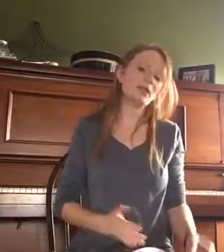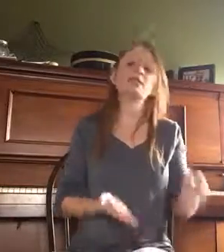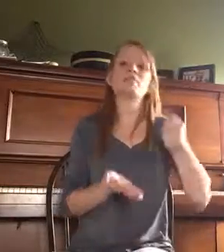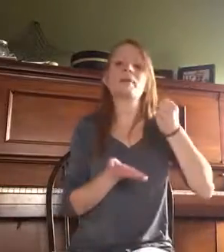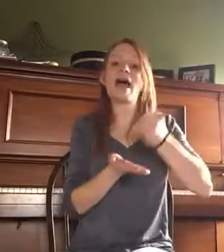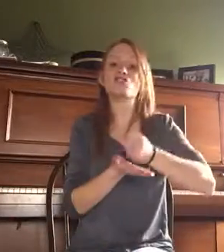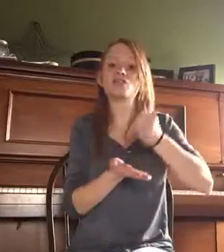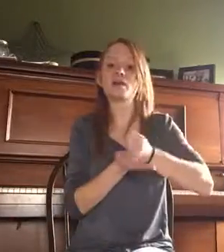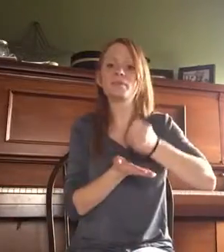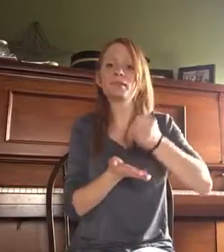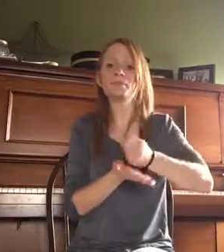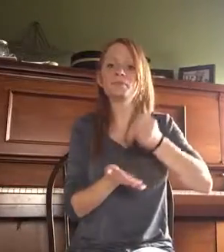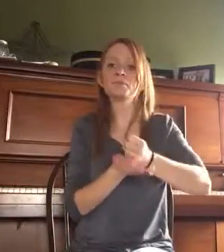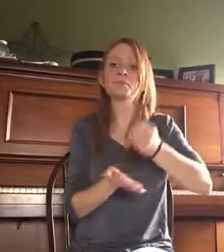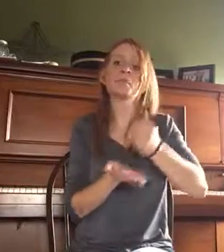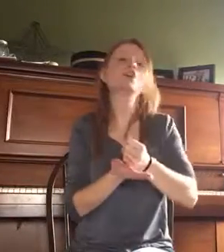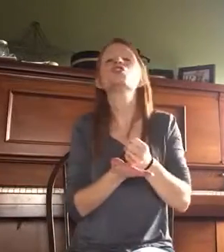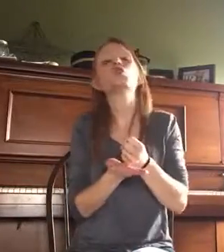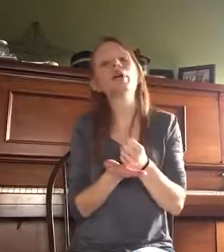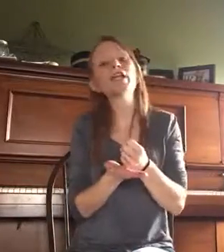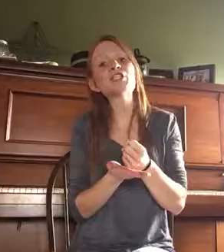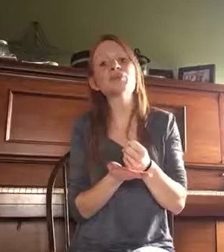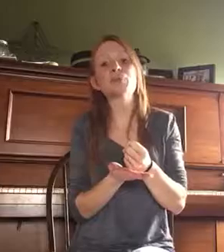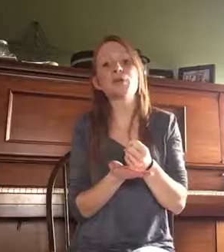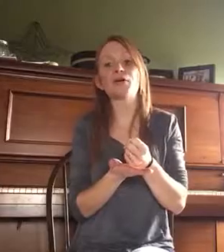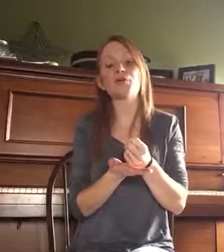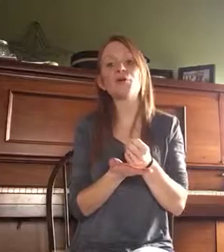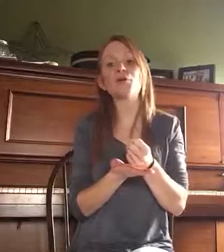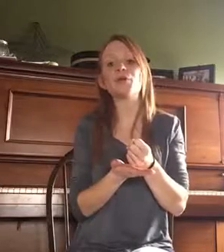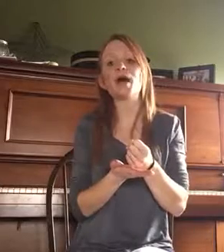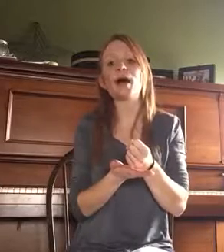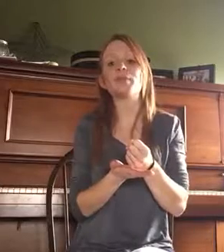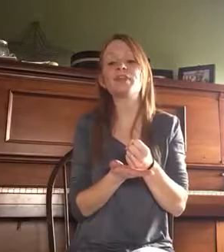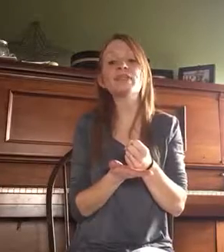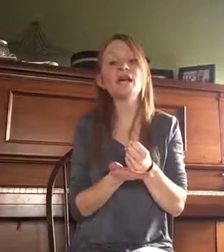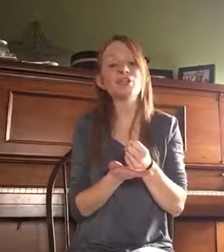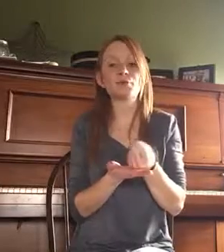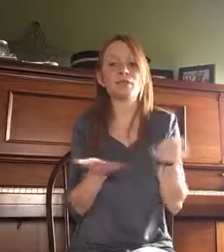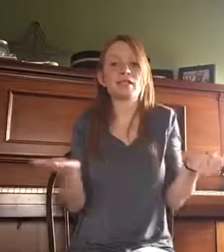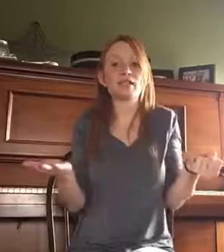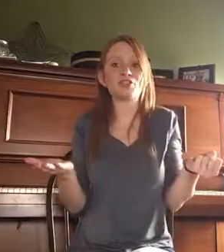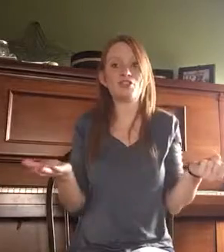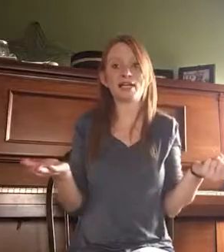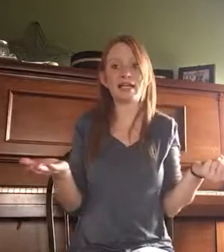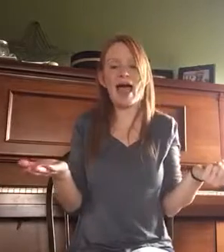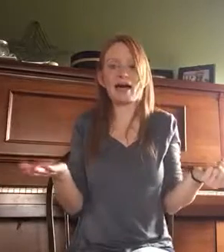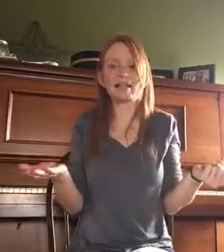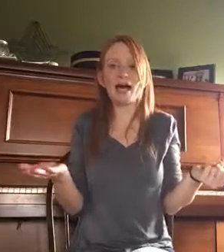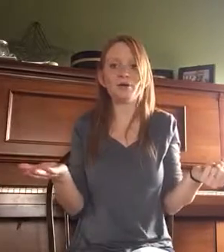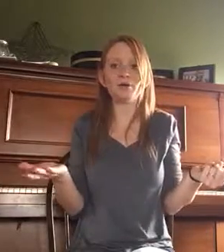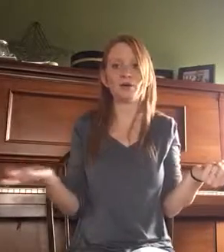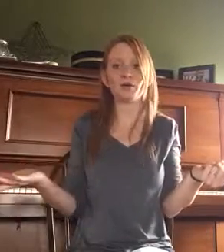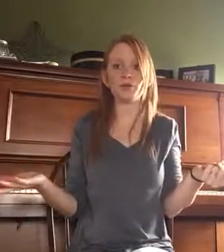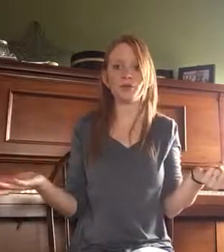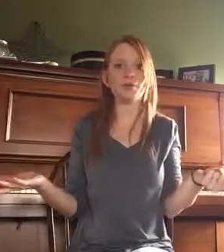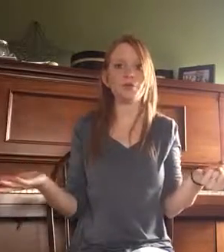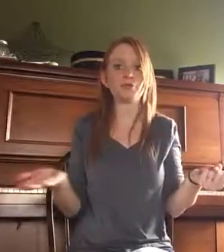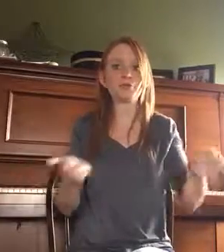To mash something. So ways to prepare food. These signs are really easy because you just kind of act out whatever you would do with the